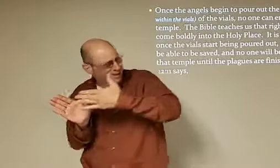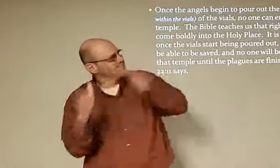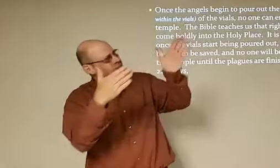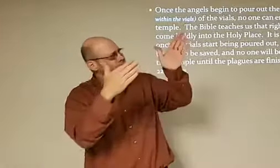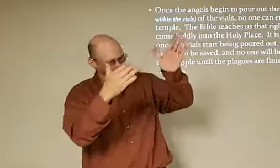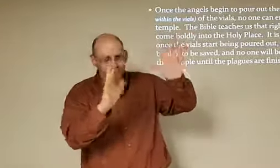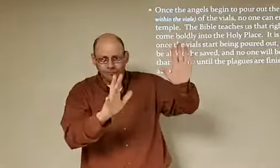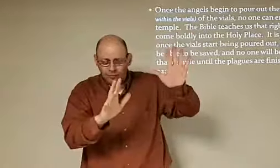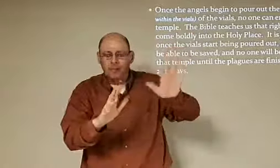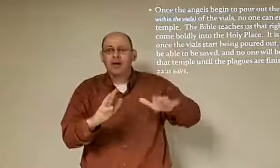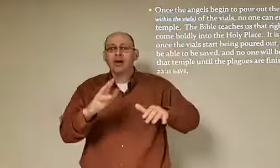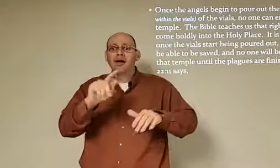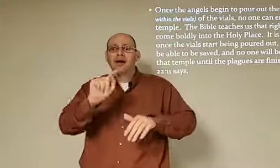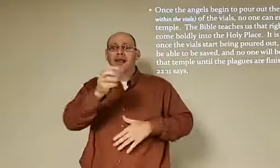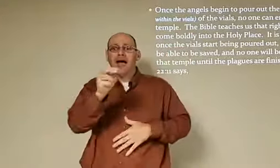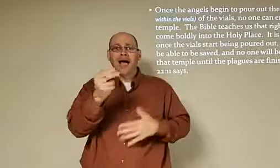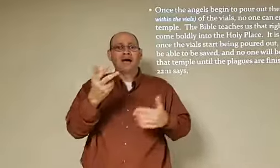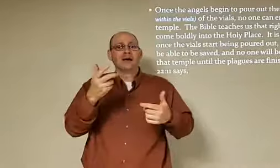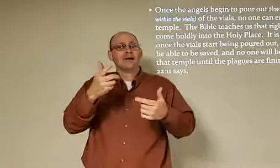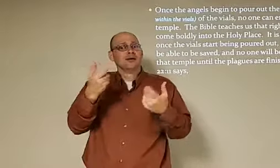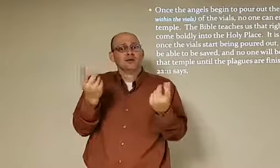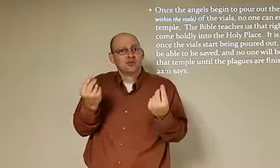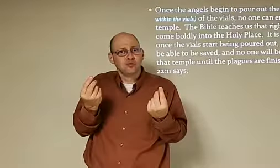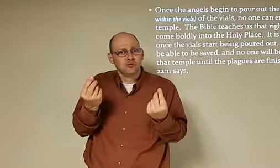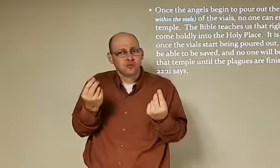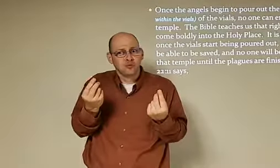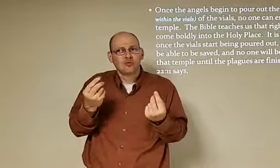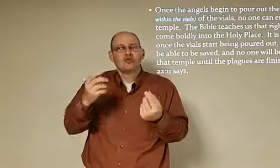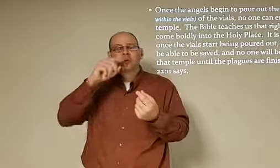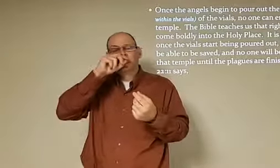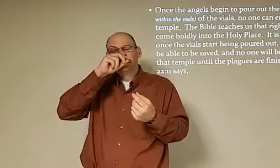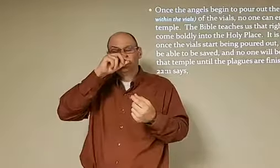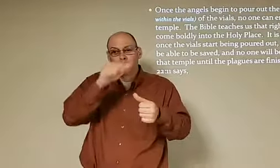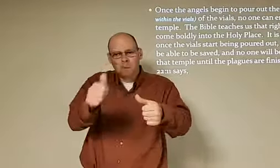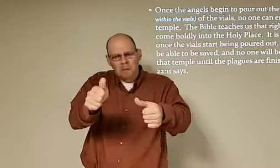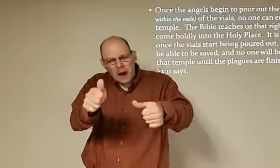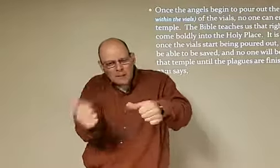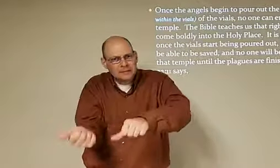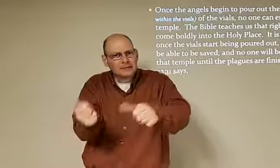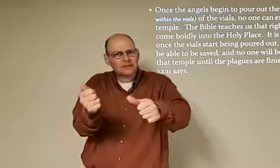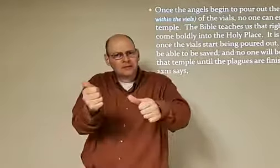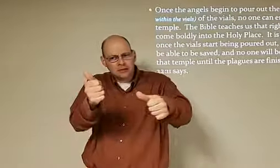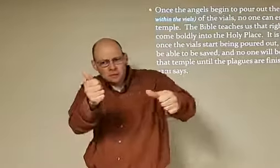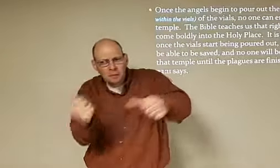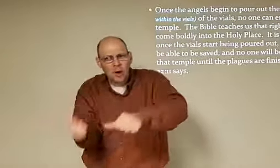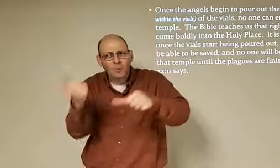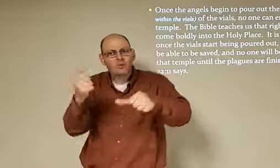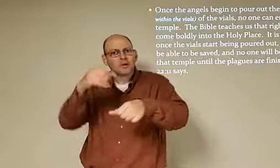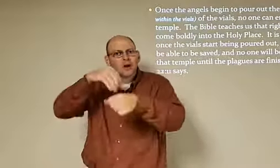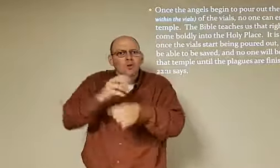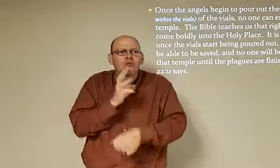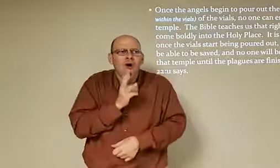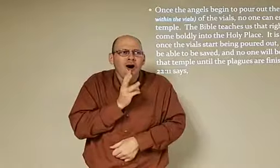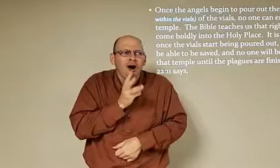believe. Turn to God and follow him. You've got to be baptized